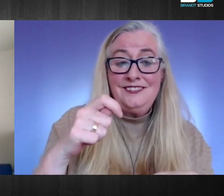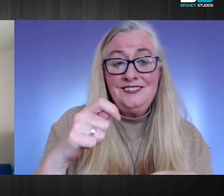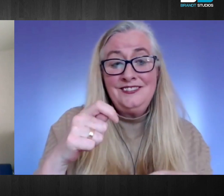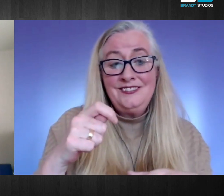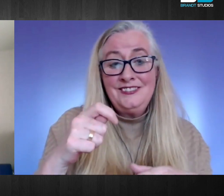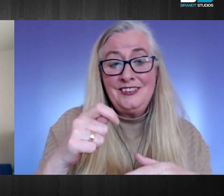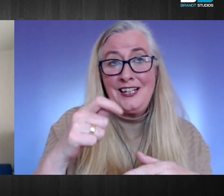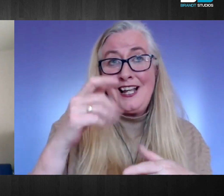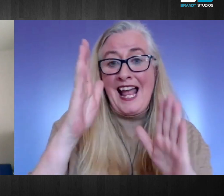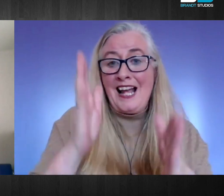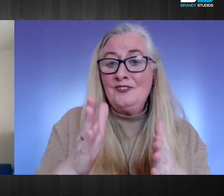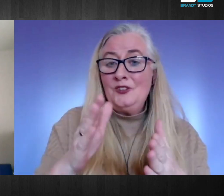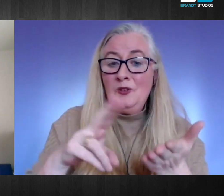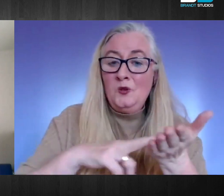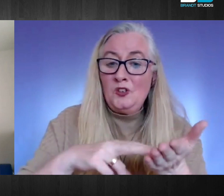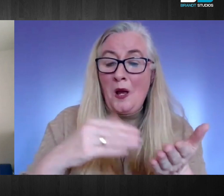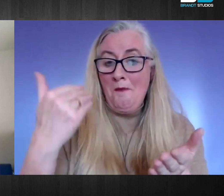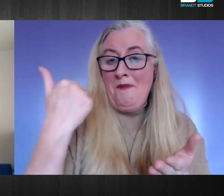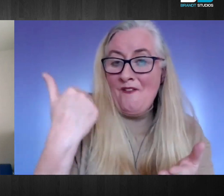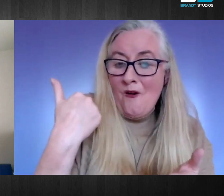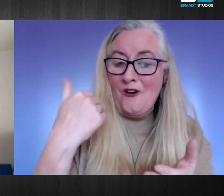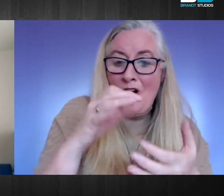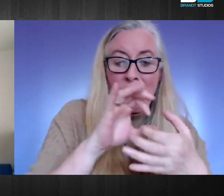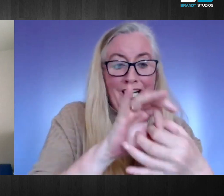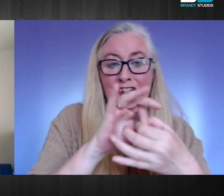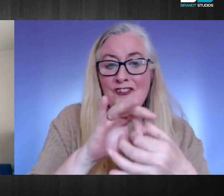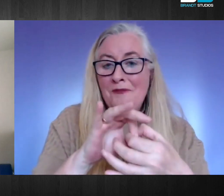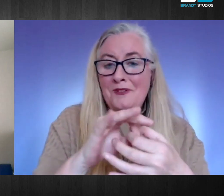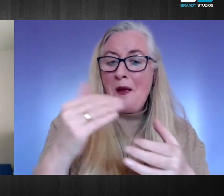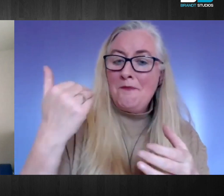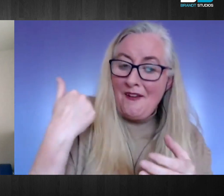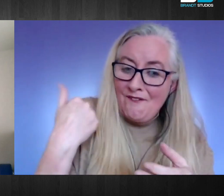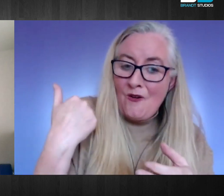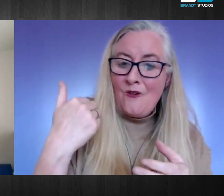would have had with PPI contributors from previous research,